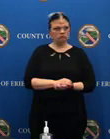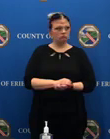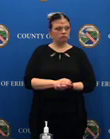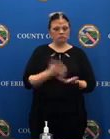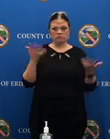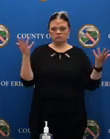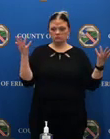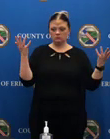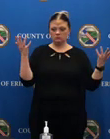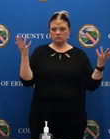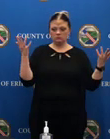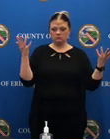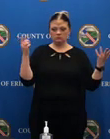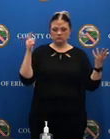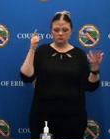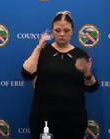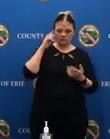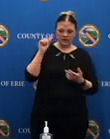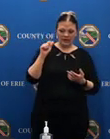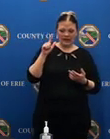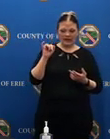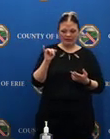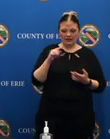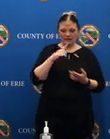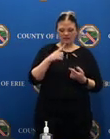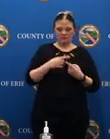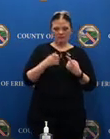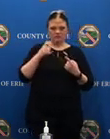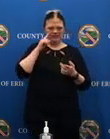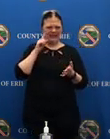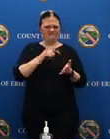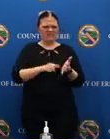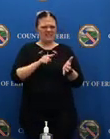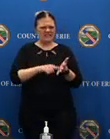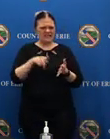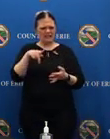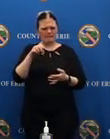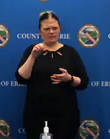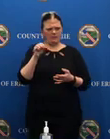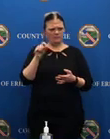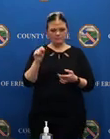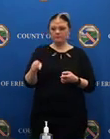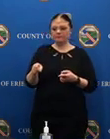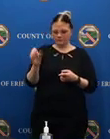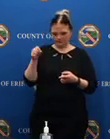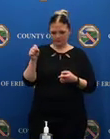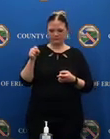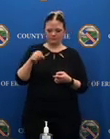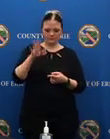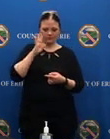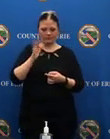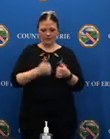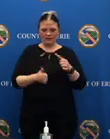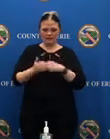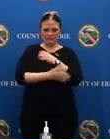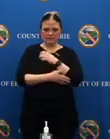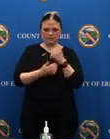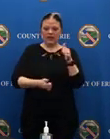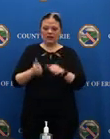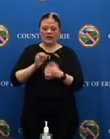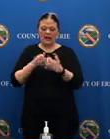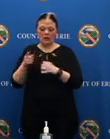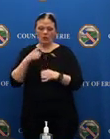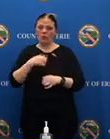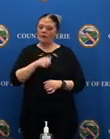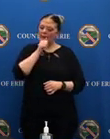If not, I think Ellie Ingersoll is on from Investigative Post. Hi, County Executive. How are you? I'm hanging in there